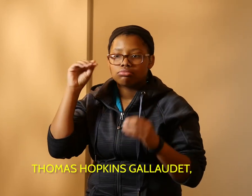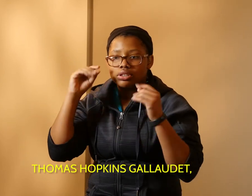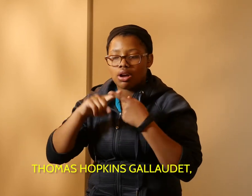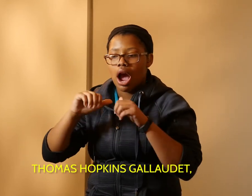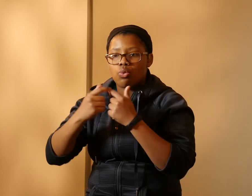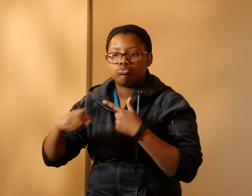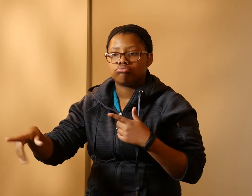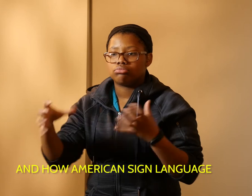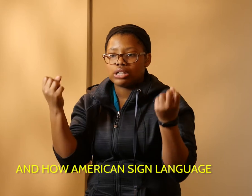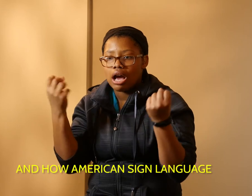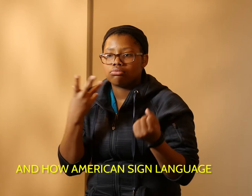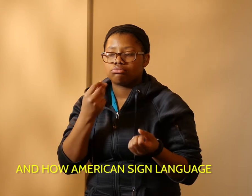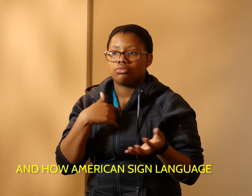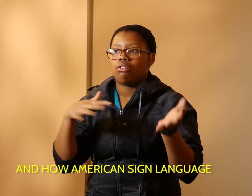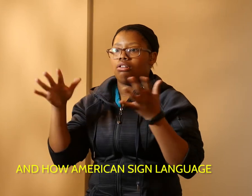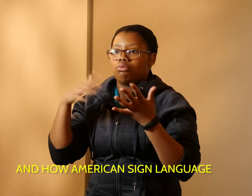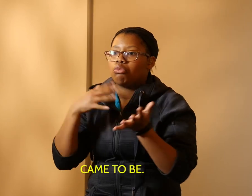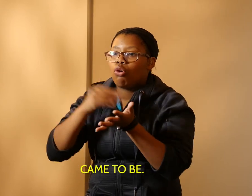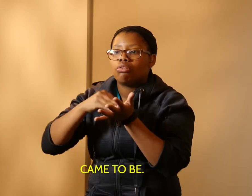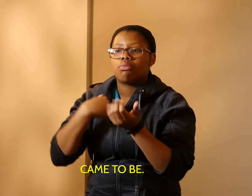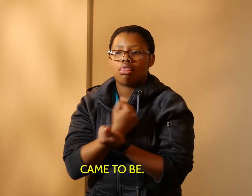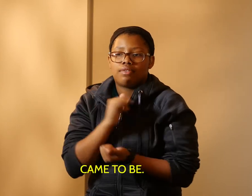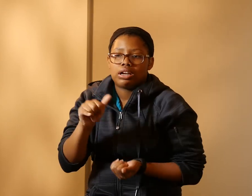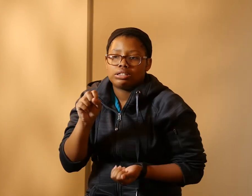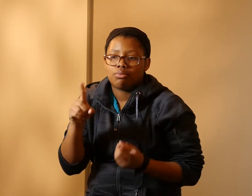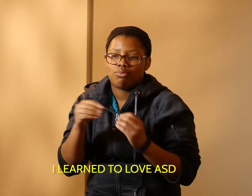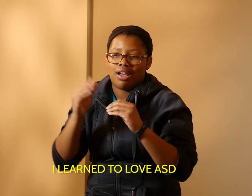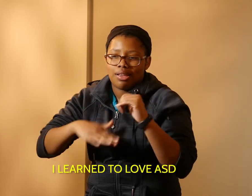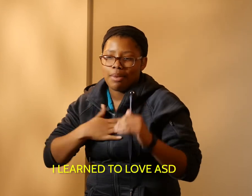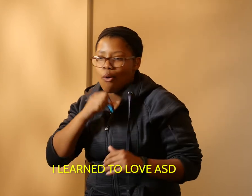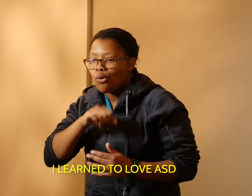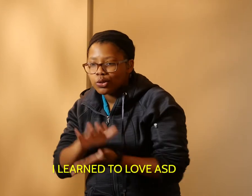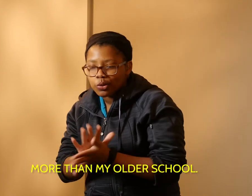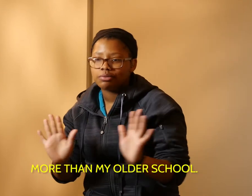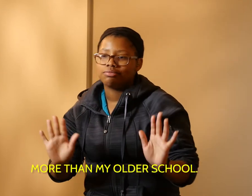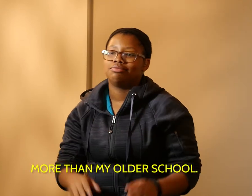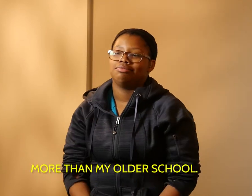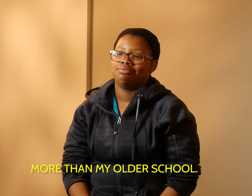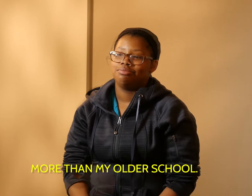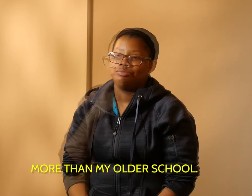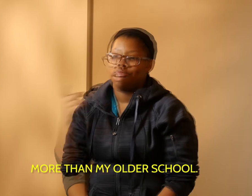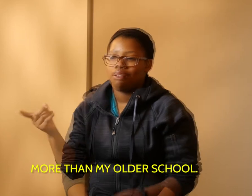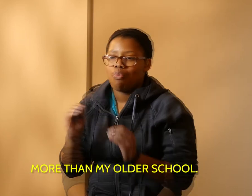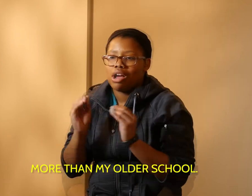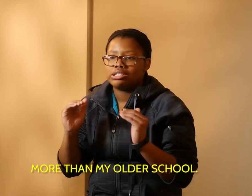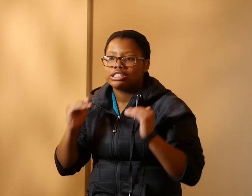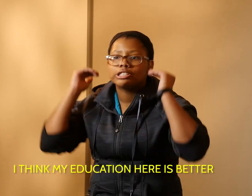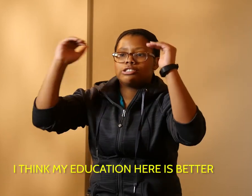Gallaudet and how American Sign Language came to be. And I really have learned to love ASD more than my older school. I think